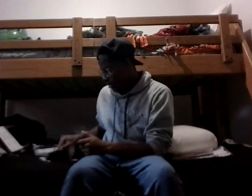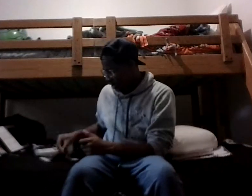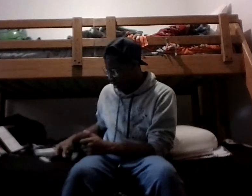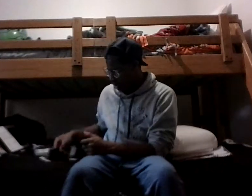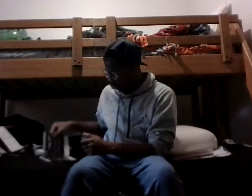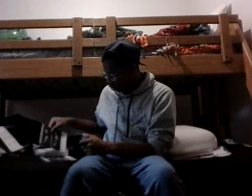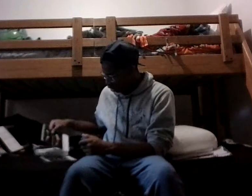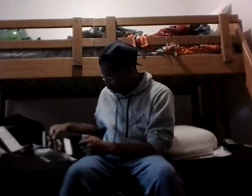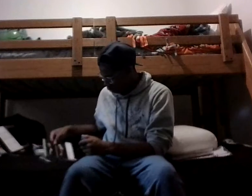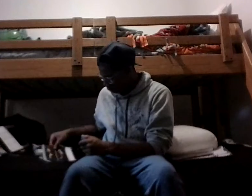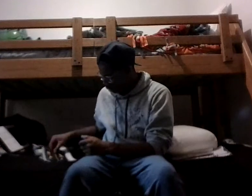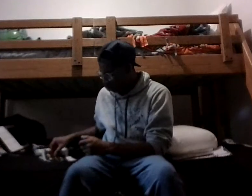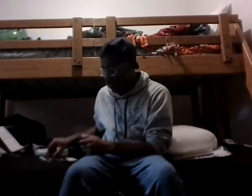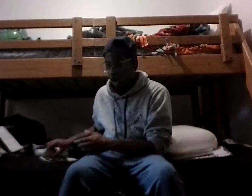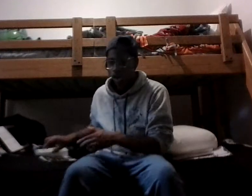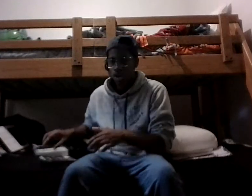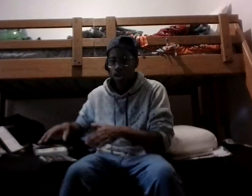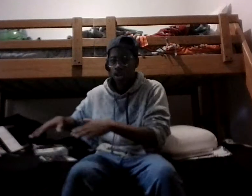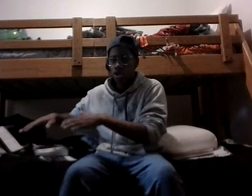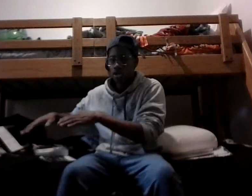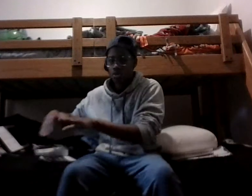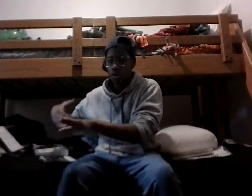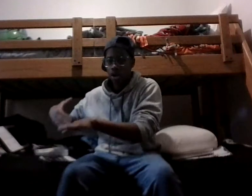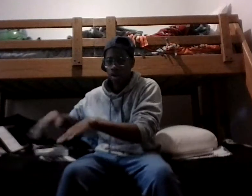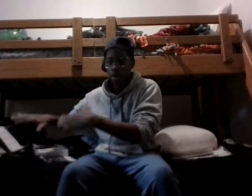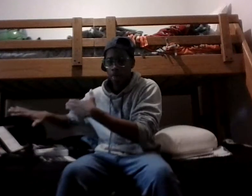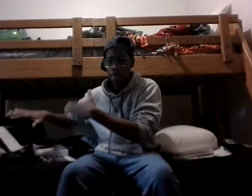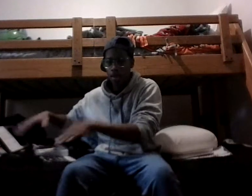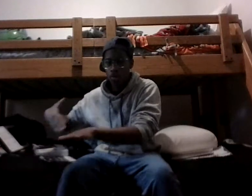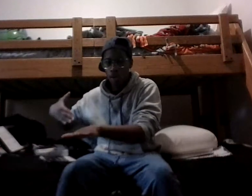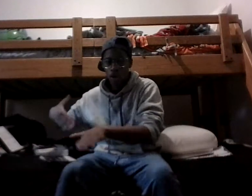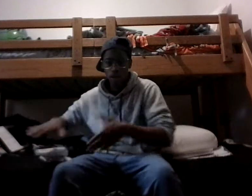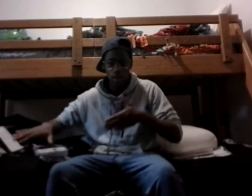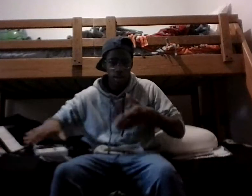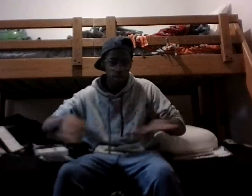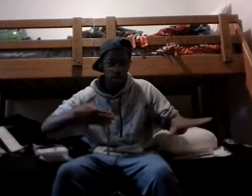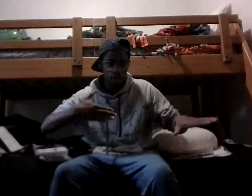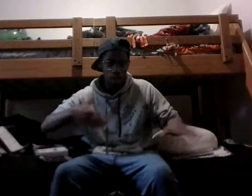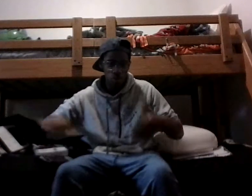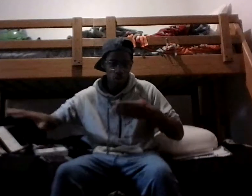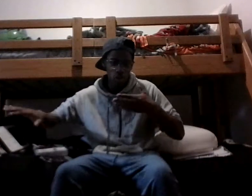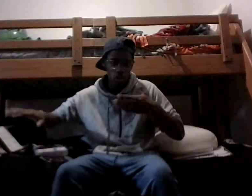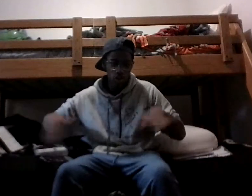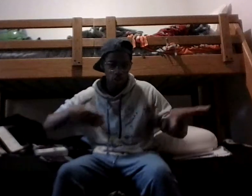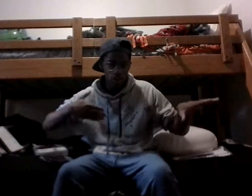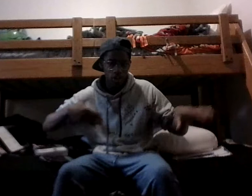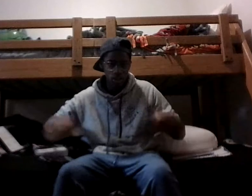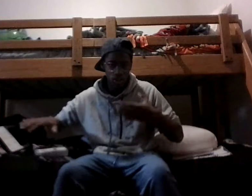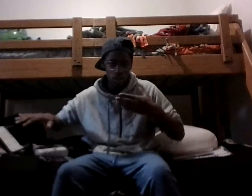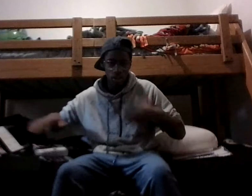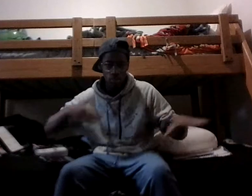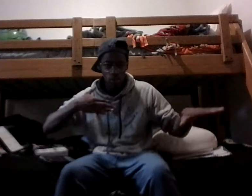our next word walk walk walk see guys walk see walk